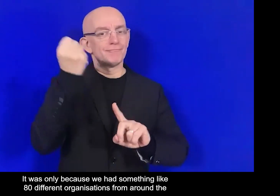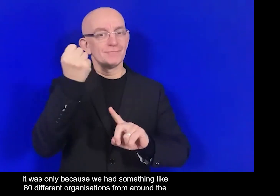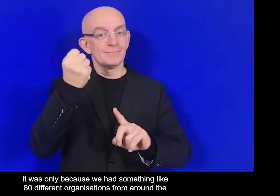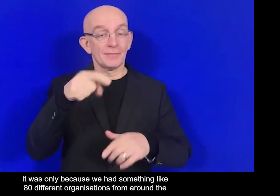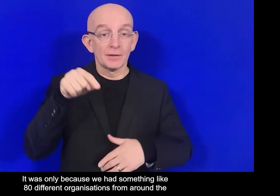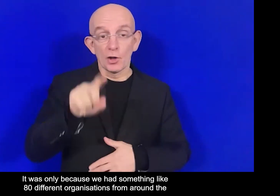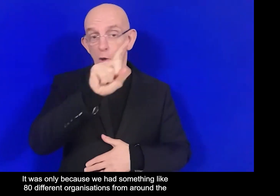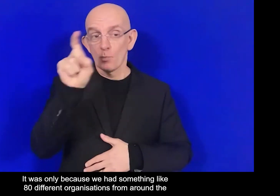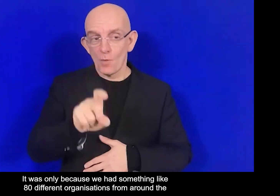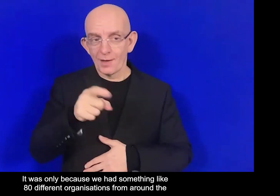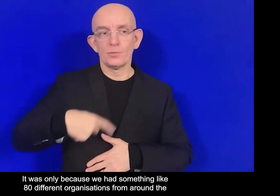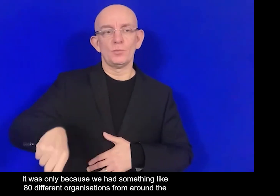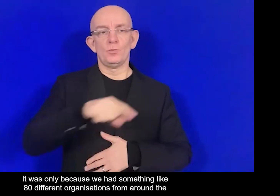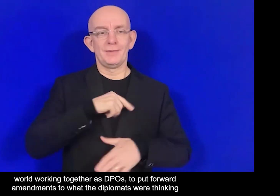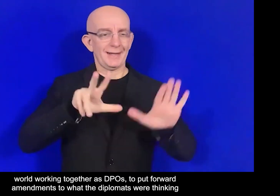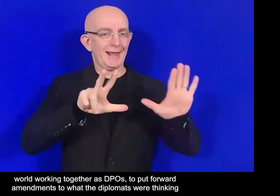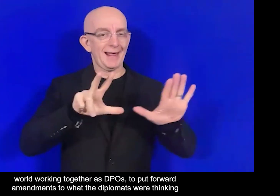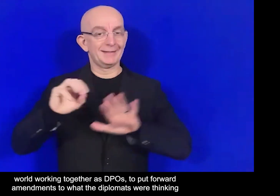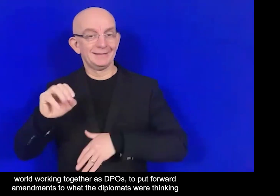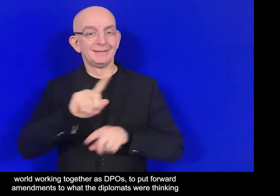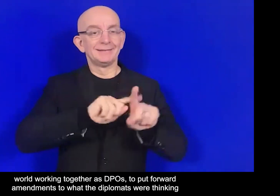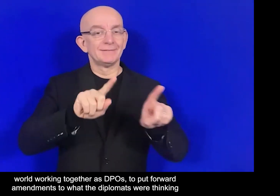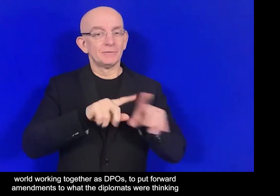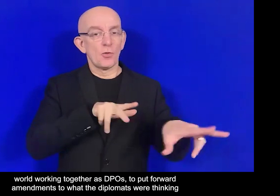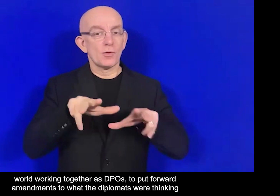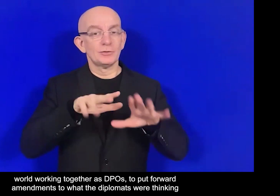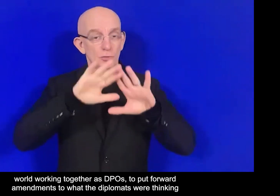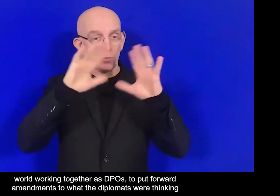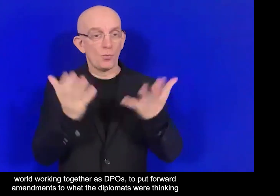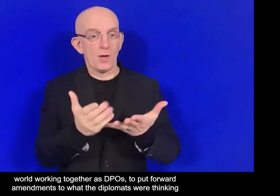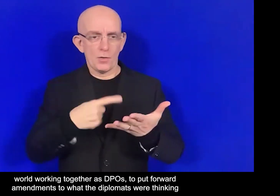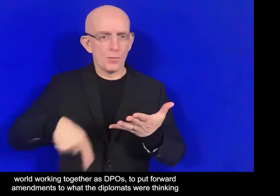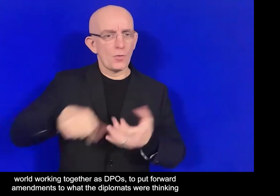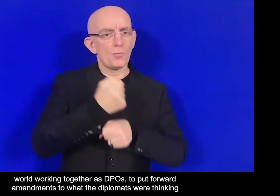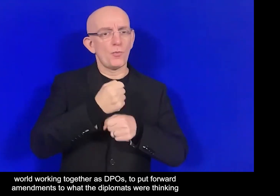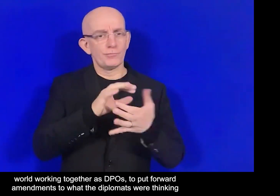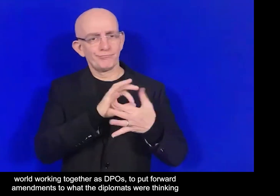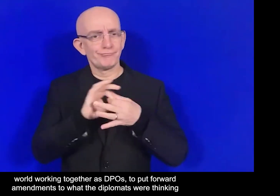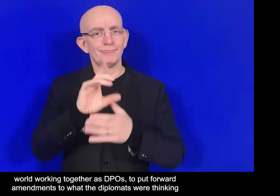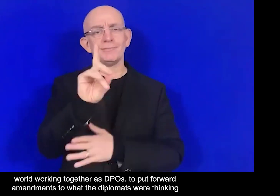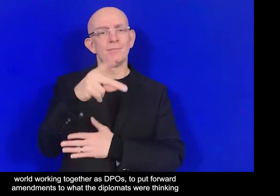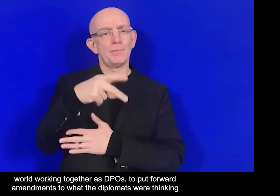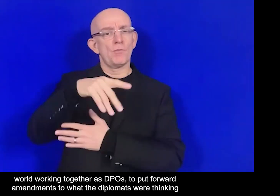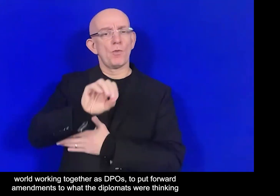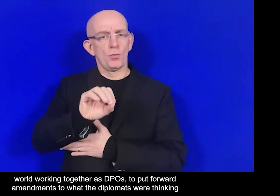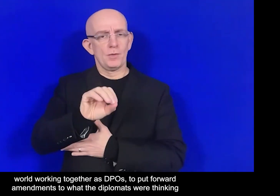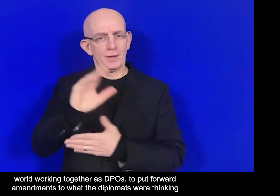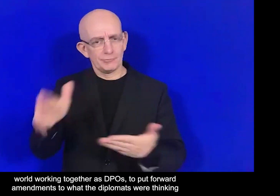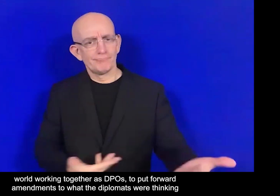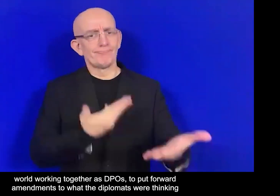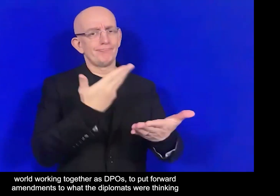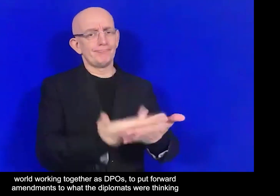different organizations from around the world working together as DPOs to put